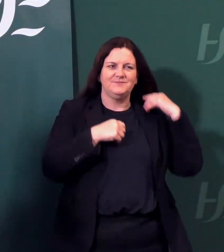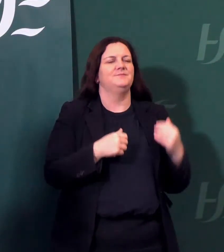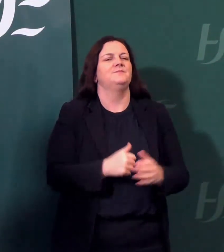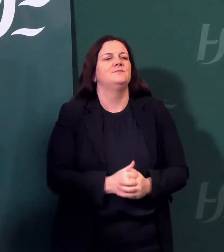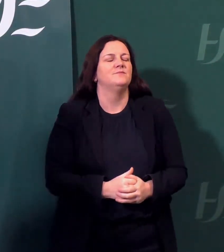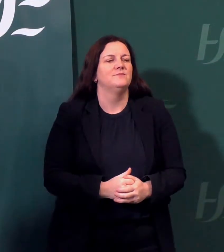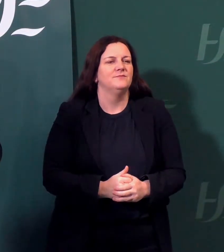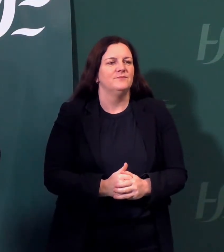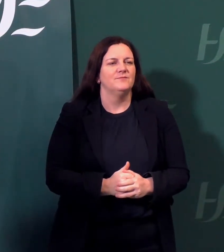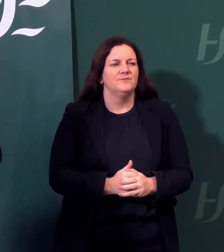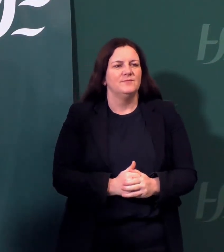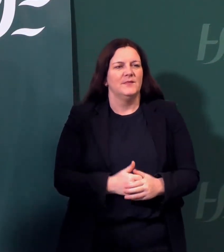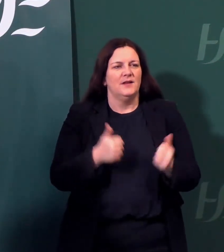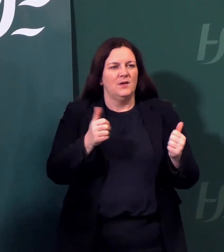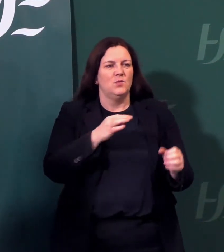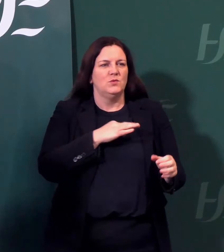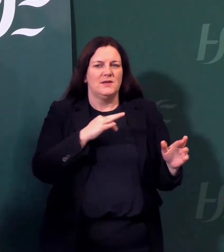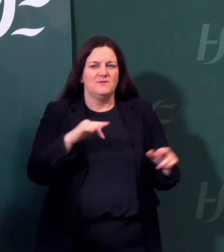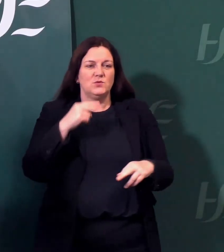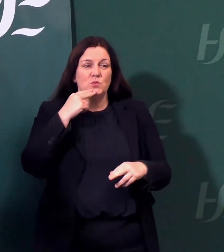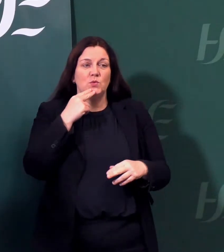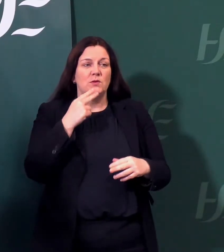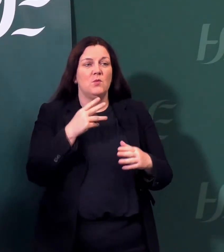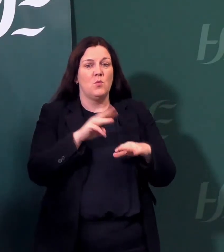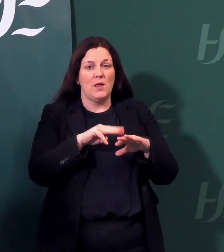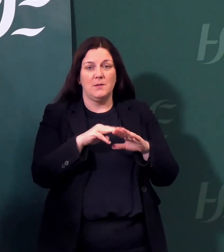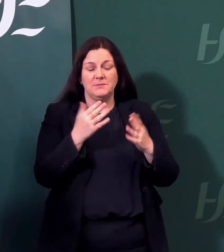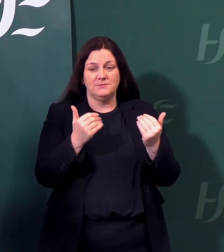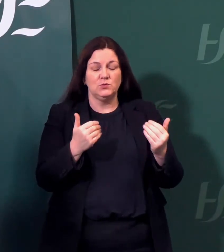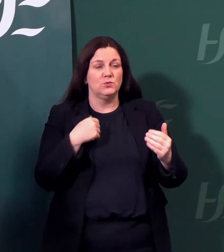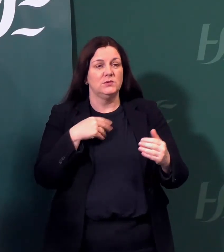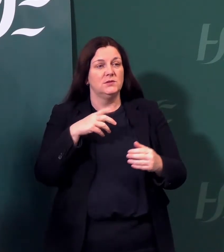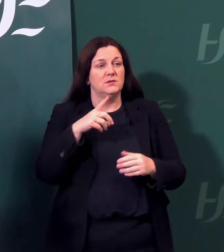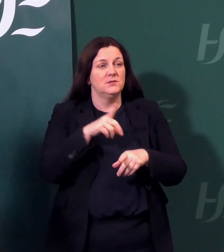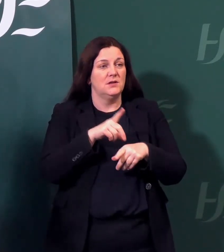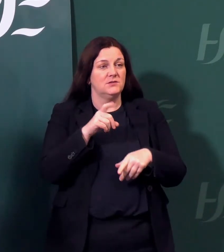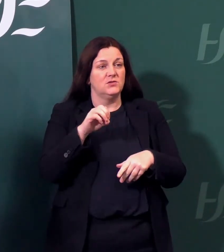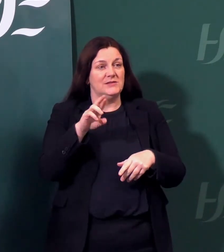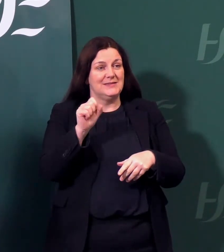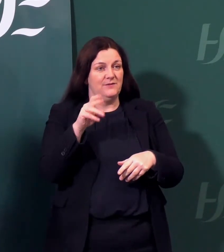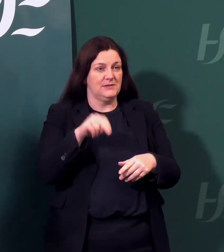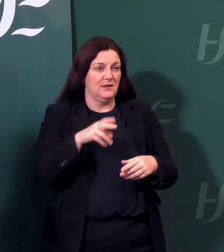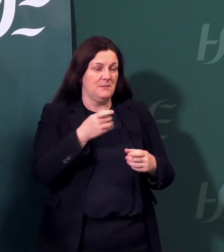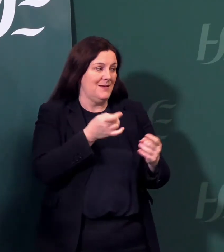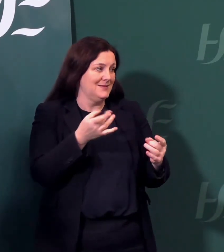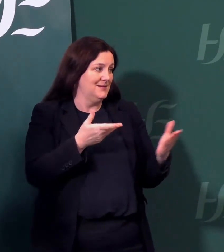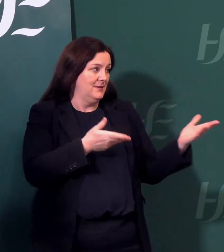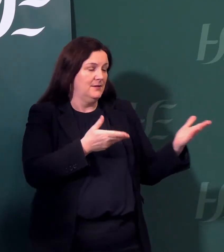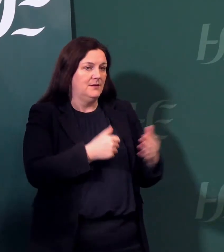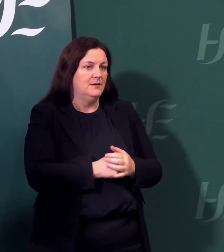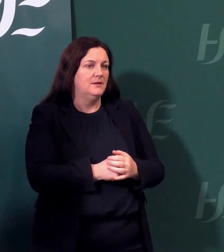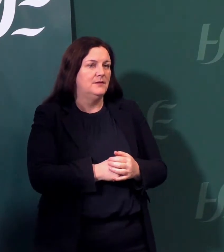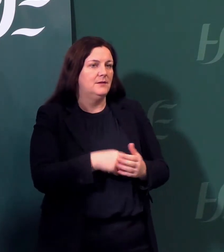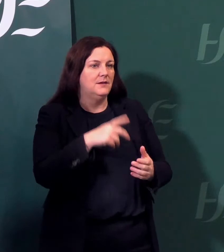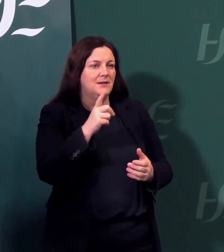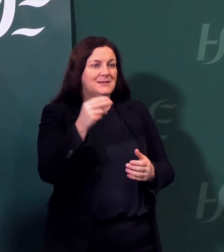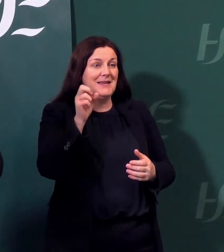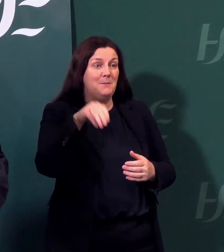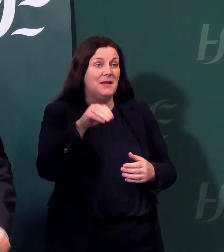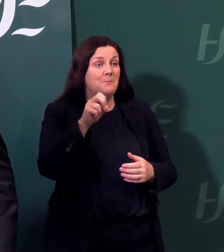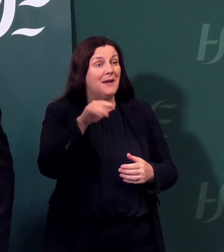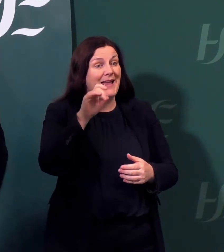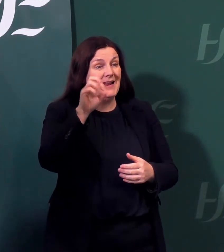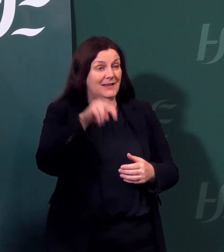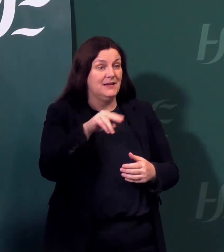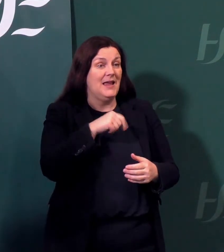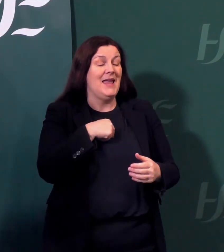Hello, good afternoon. Welcome to Dr Steevens Hospital for the weekly press briefing. Could I ask the speakers to introduce themselves from the left? Damian, McCallion, HSE National